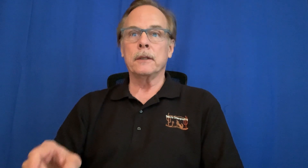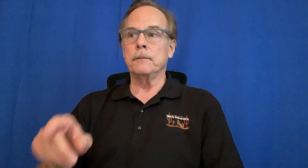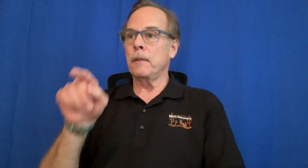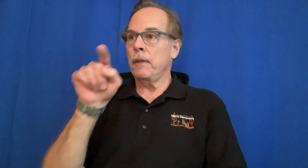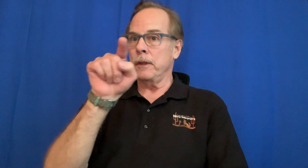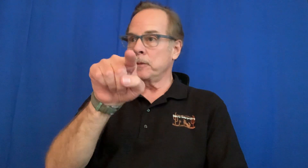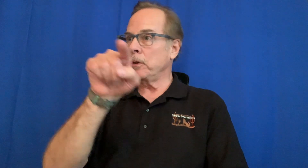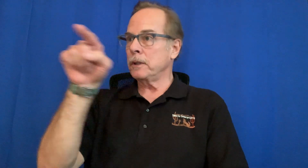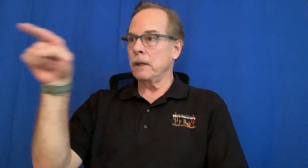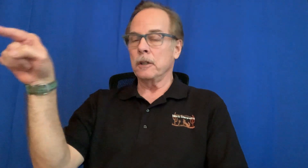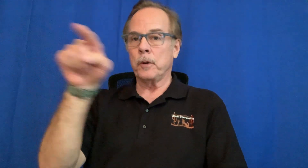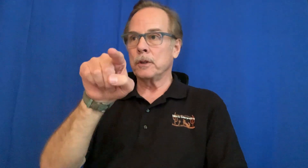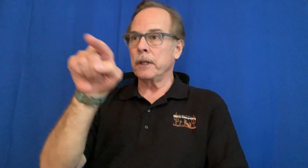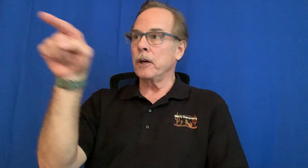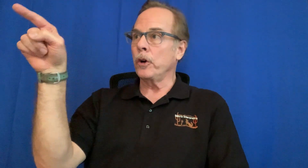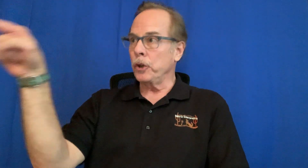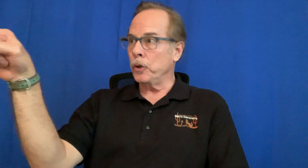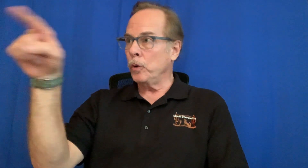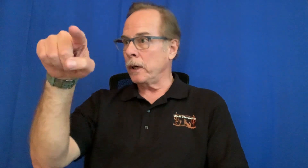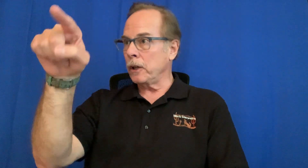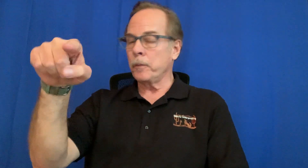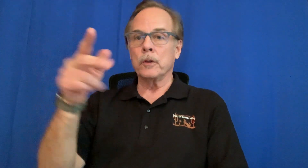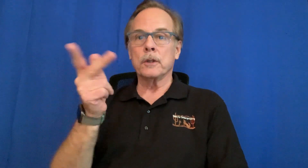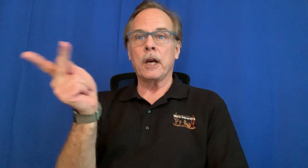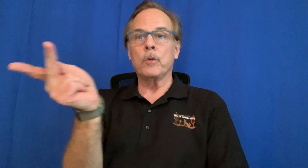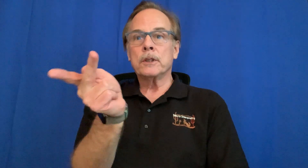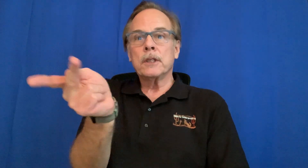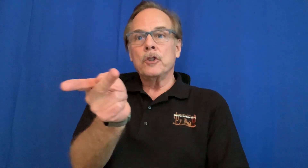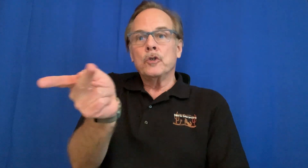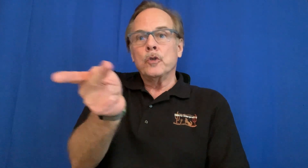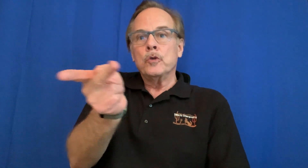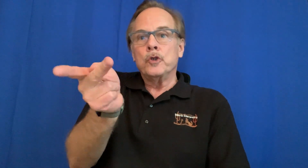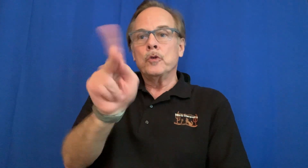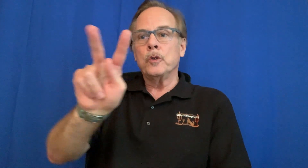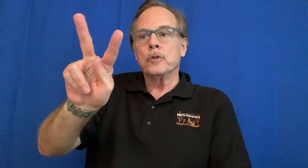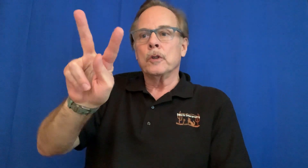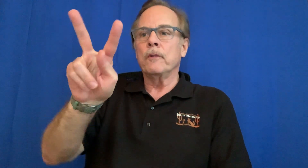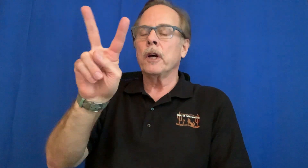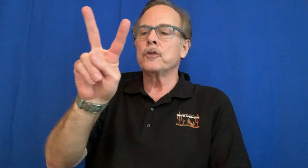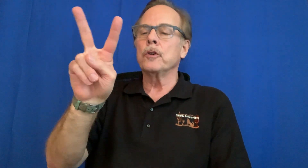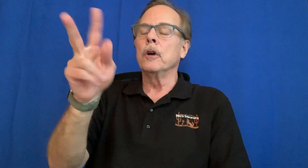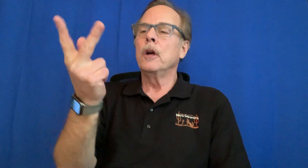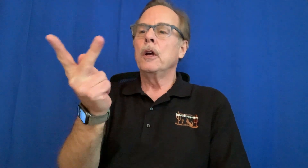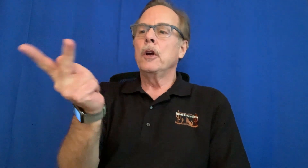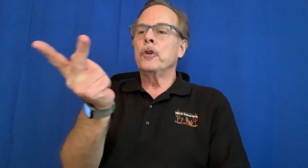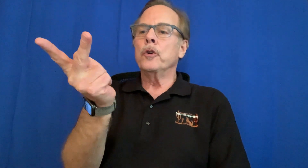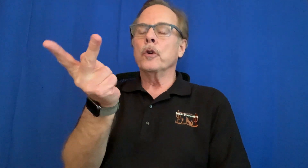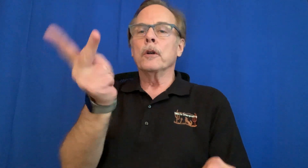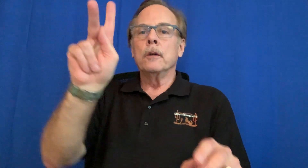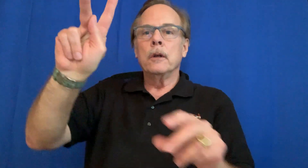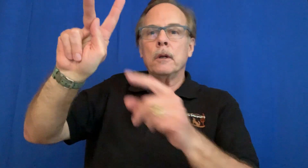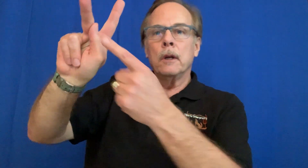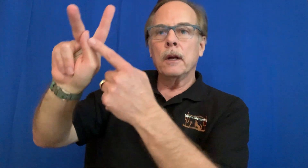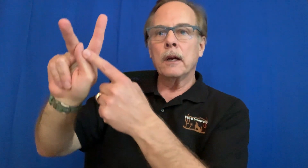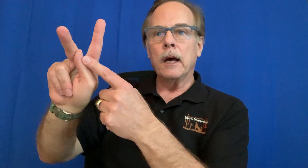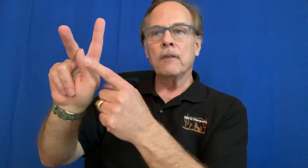in this person and this person there, or you, another person, I would use you two. So you've got your kind of